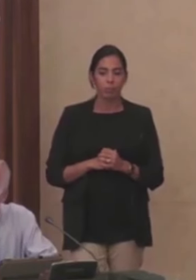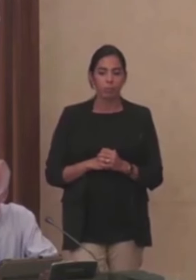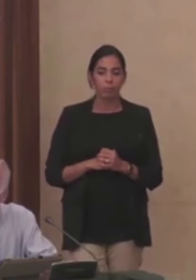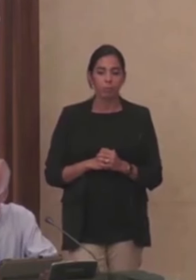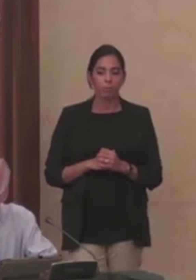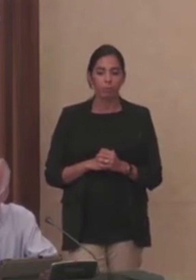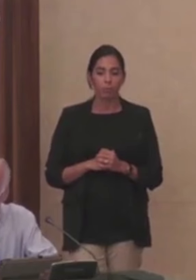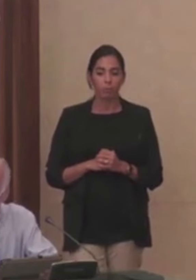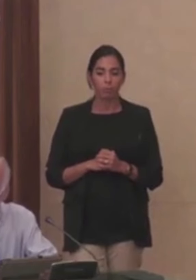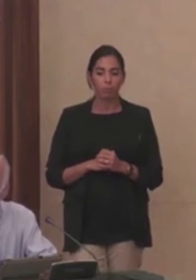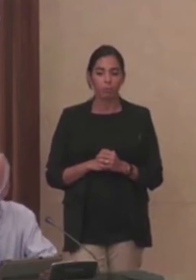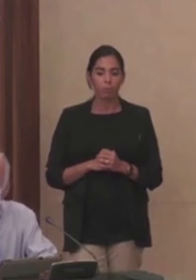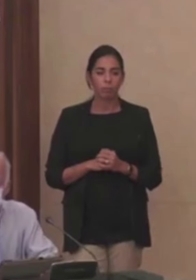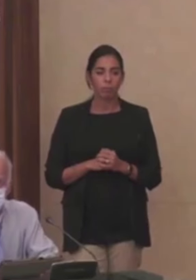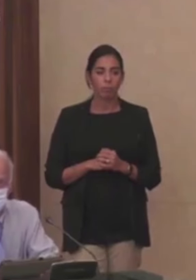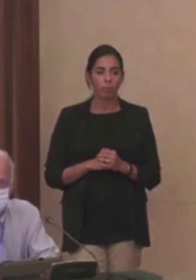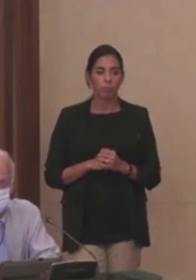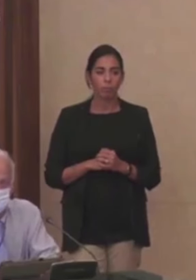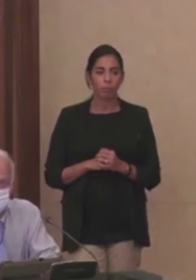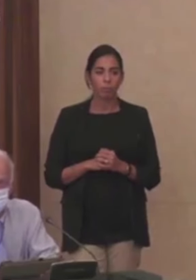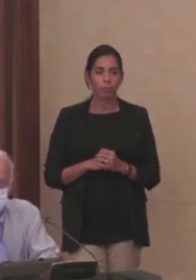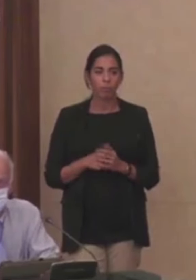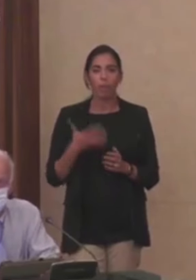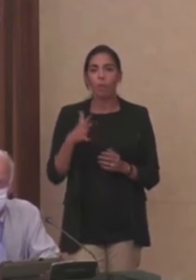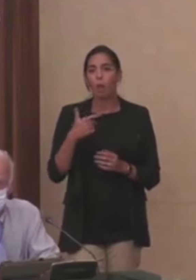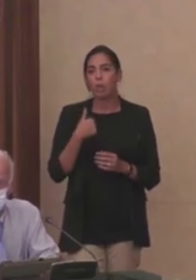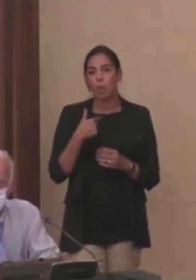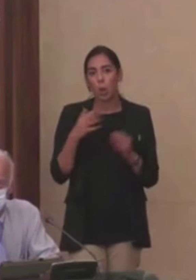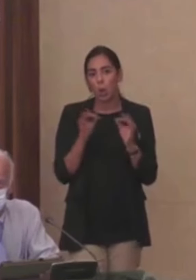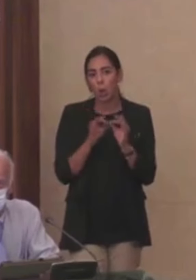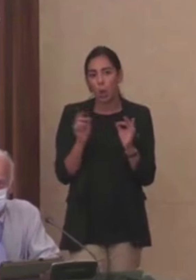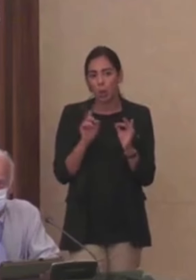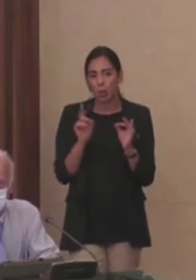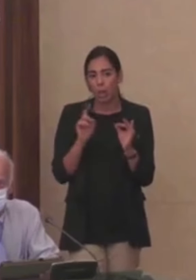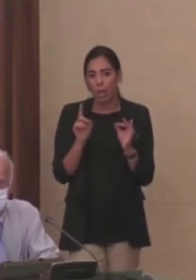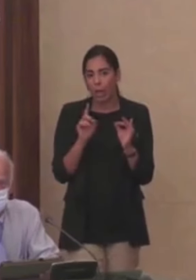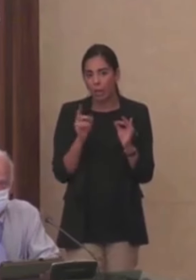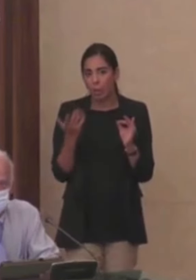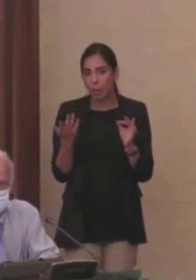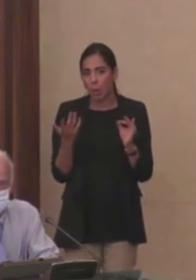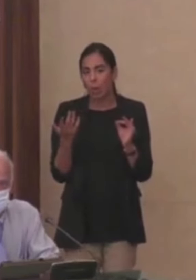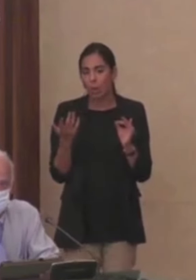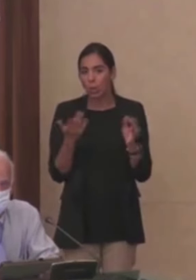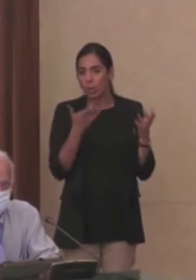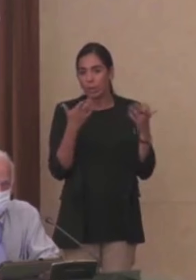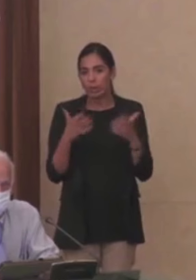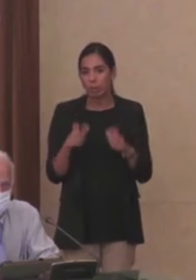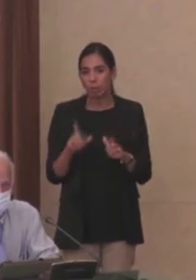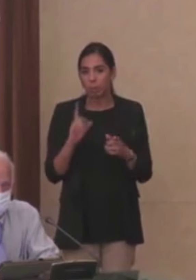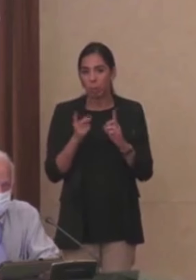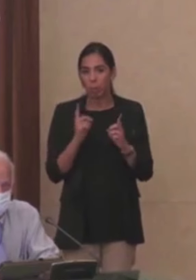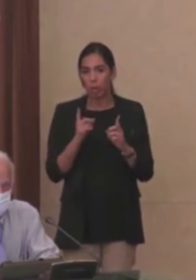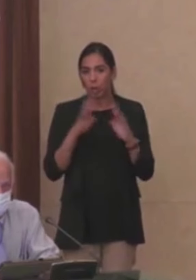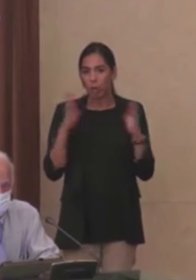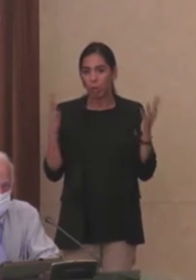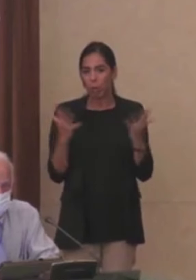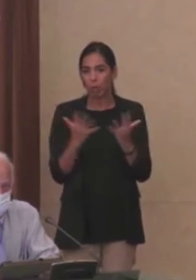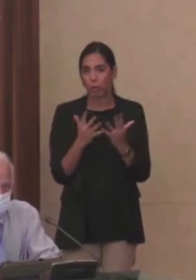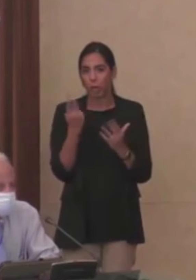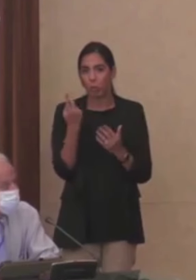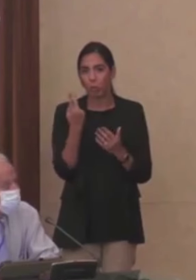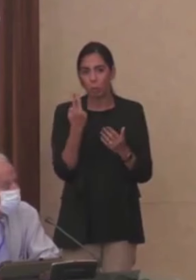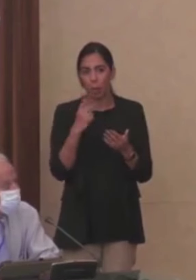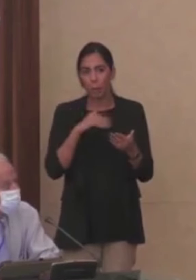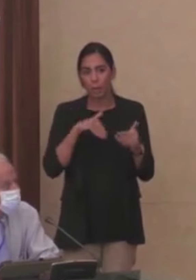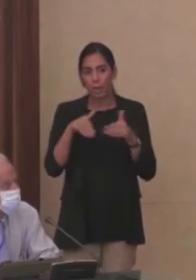Maybe I don't agree with the idea of bringing the global population down by 2 billion people, unlike